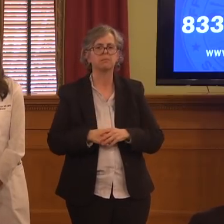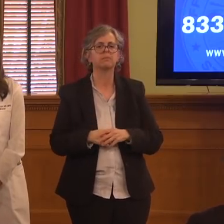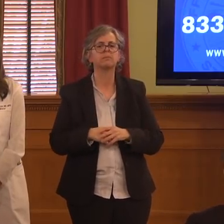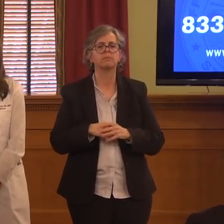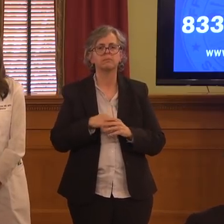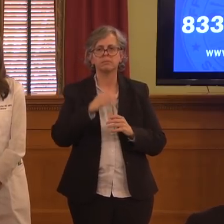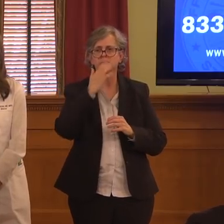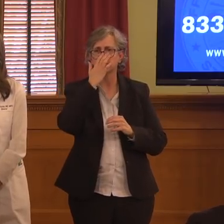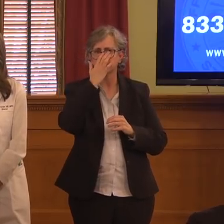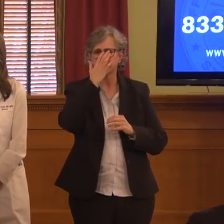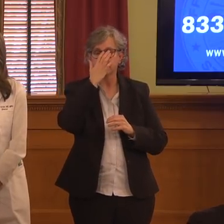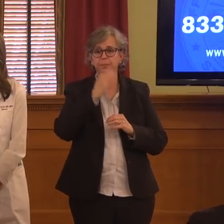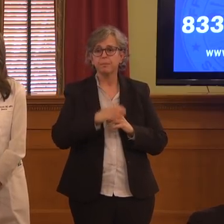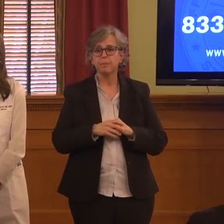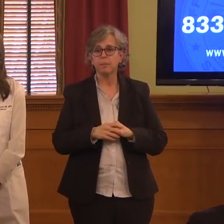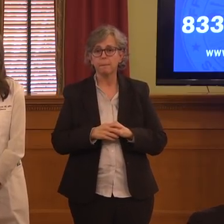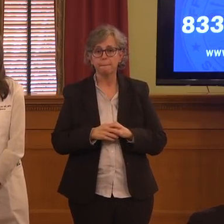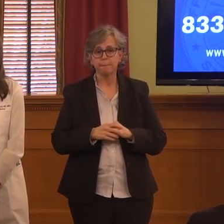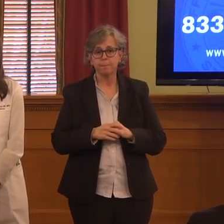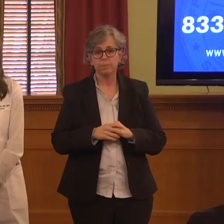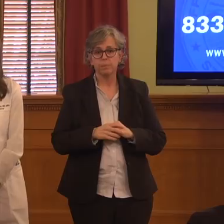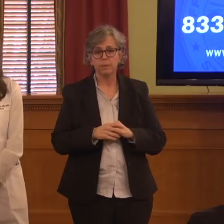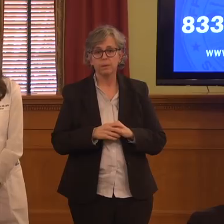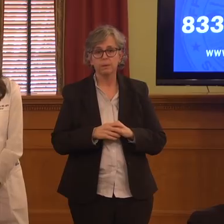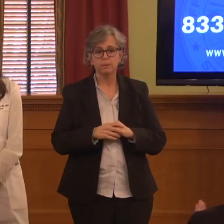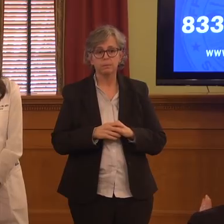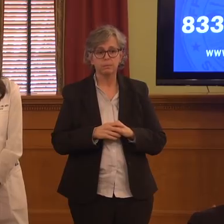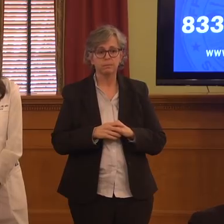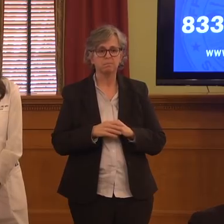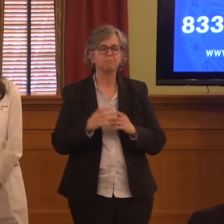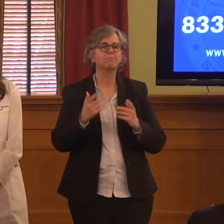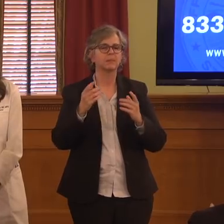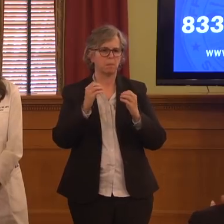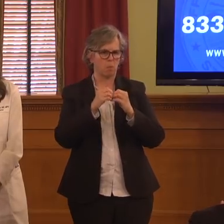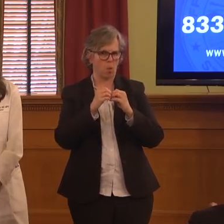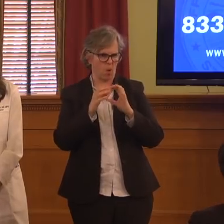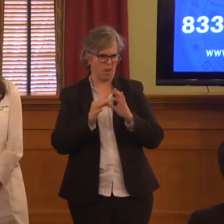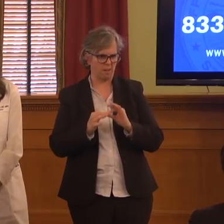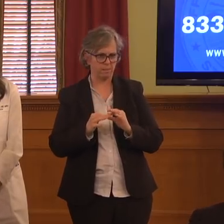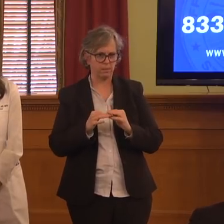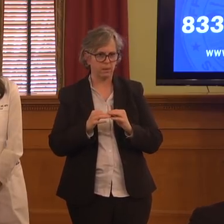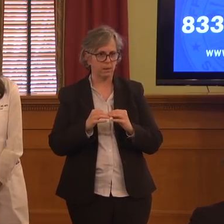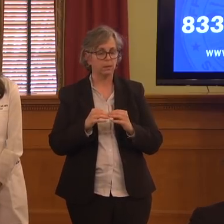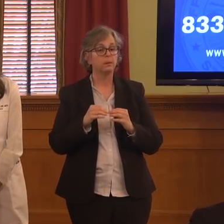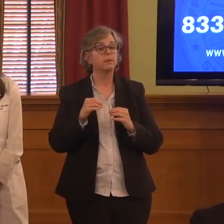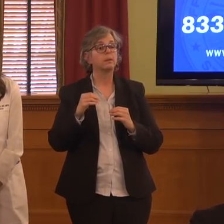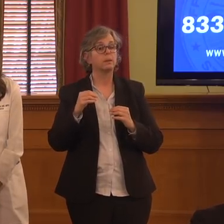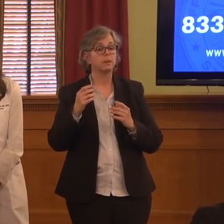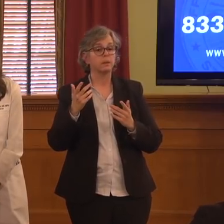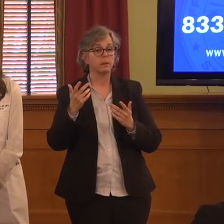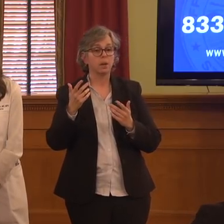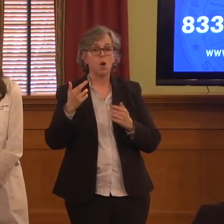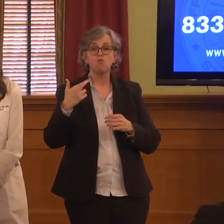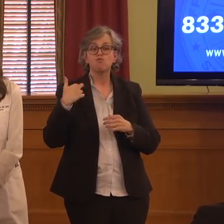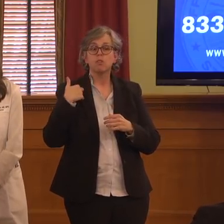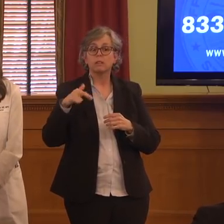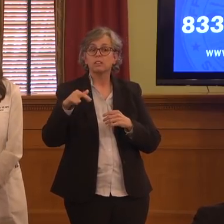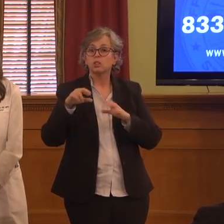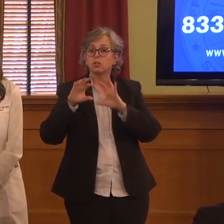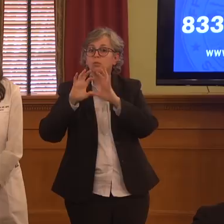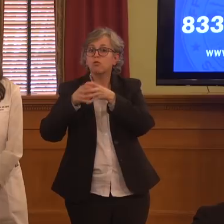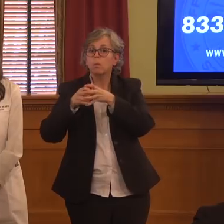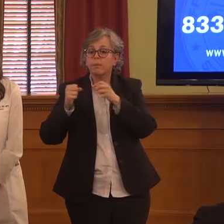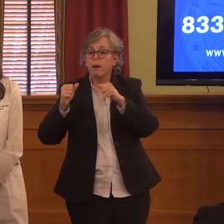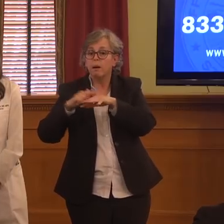in fact, let me read a couple more. The order does not apply to or exclude religious gatherings for the purpose of the expression of First